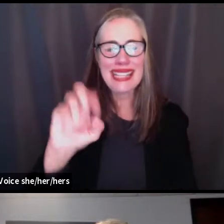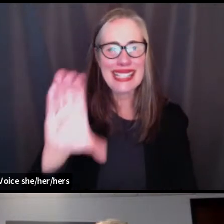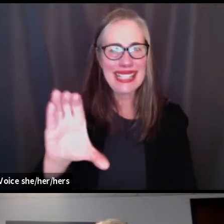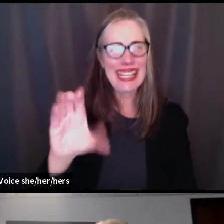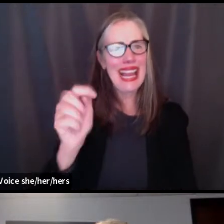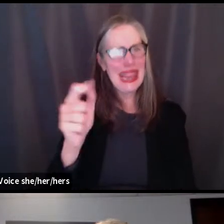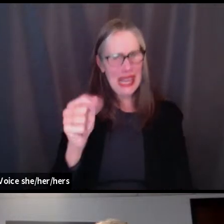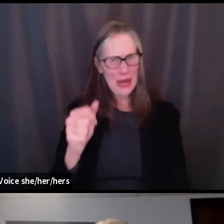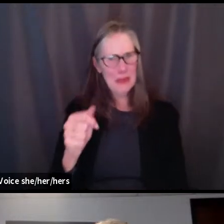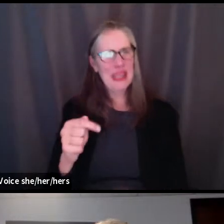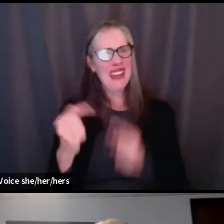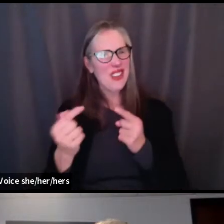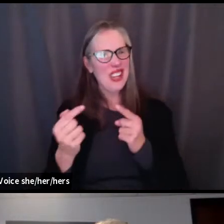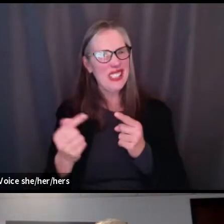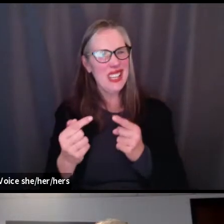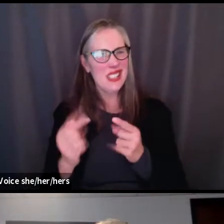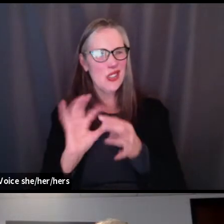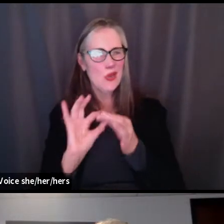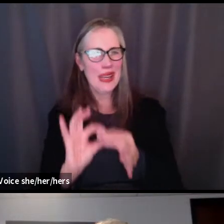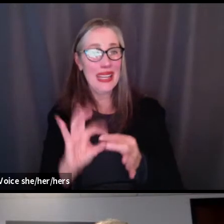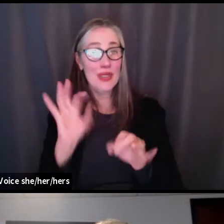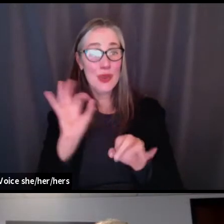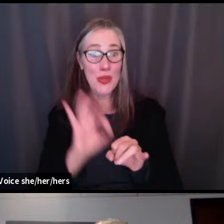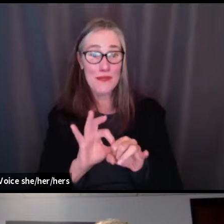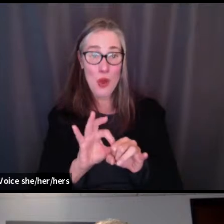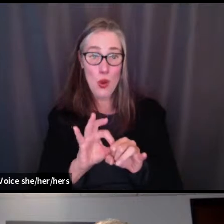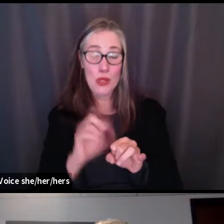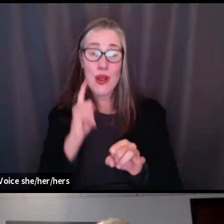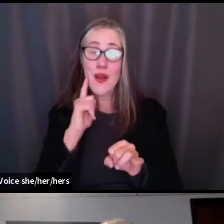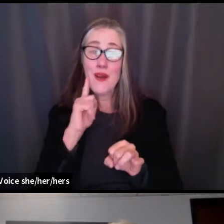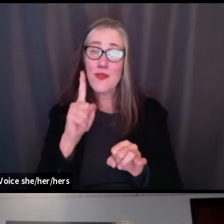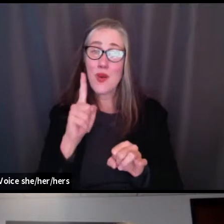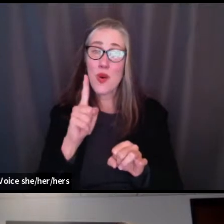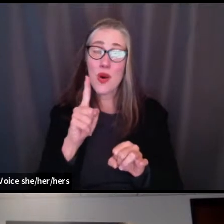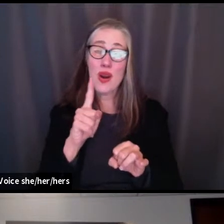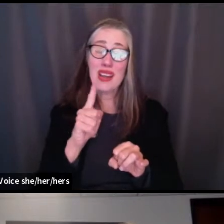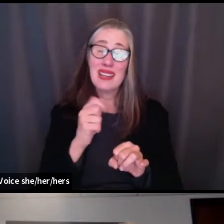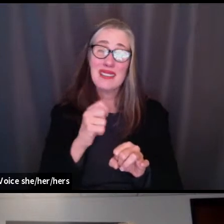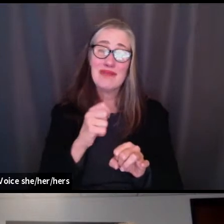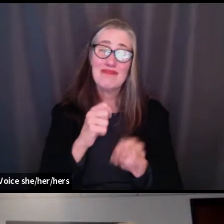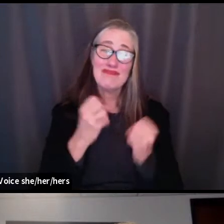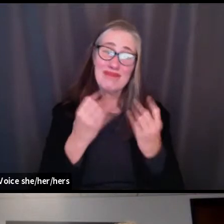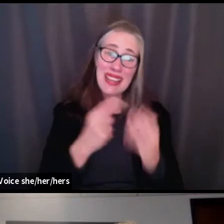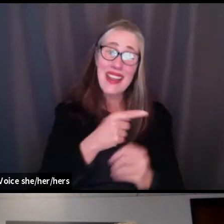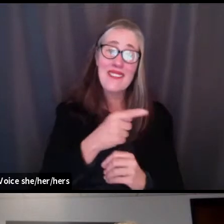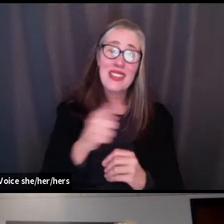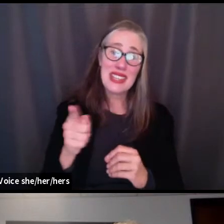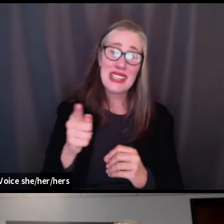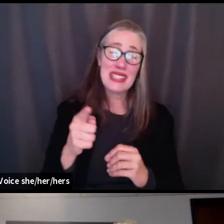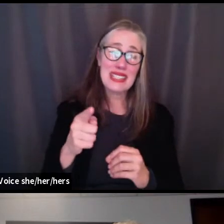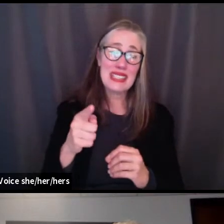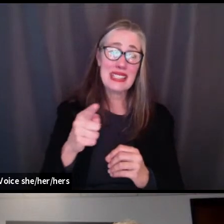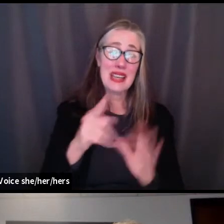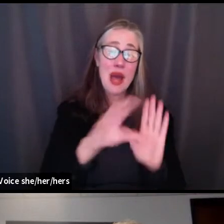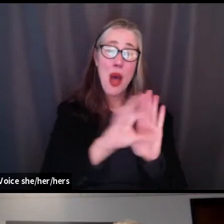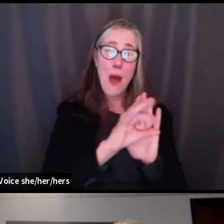of contention over the vote for a lot of these appointees, well, a few of them actually, who